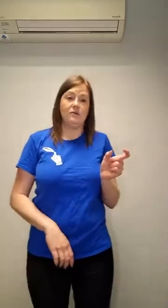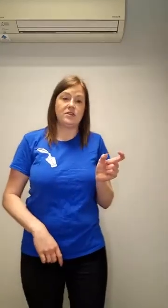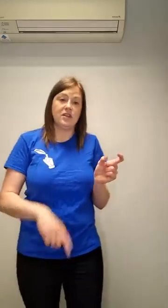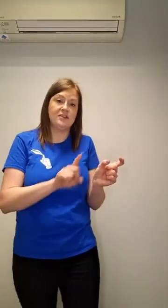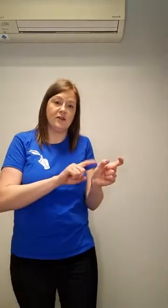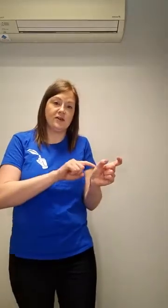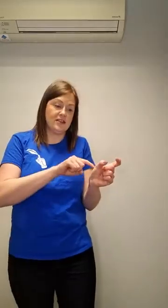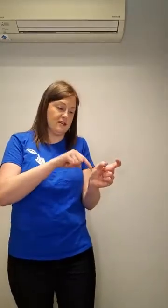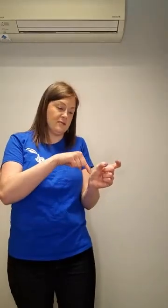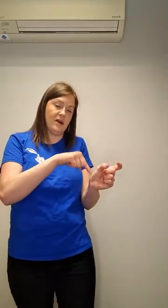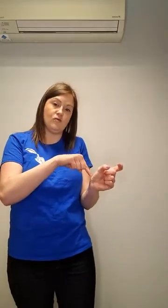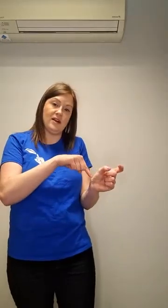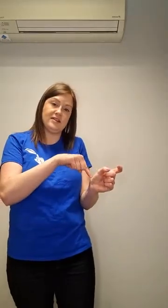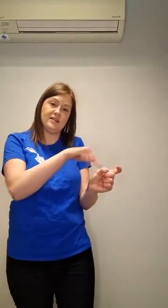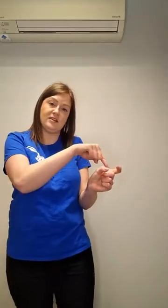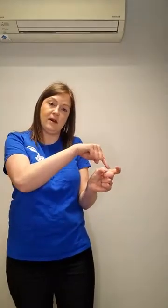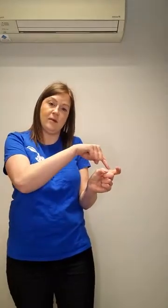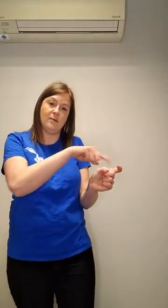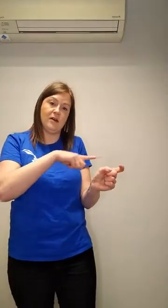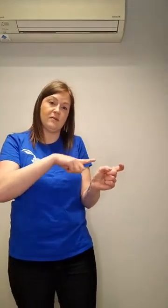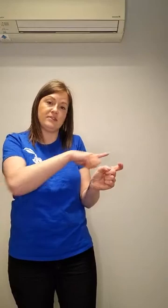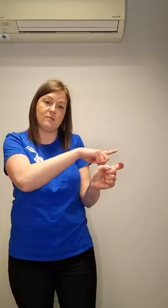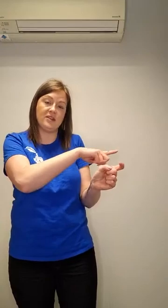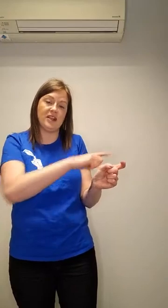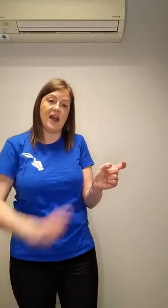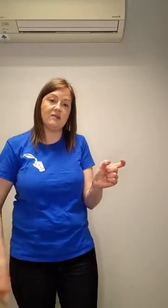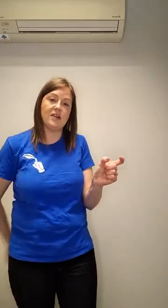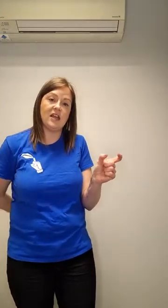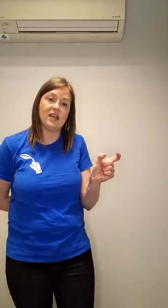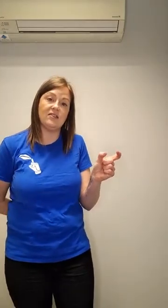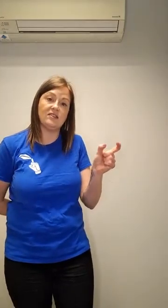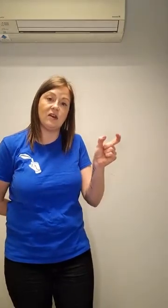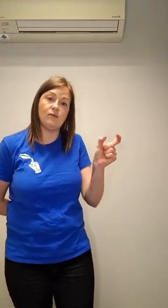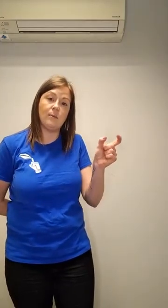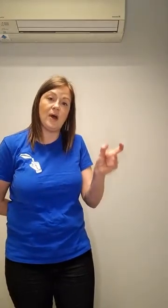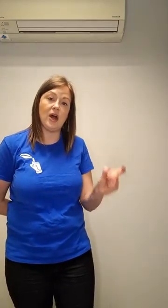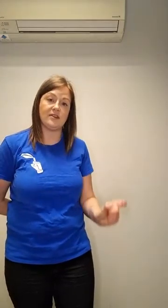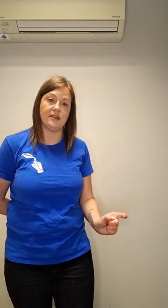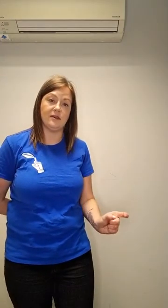Out, so you see my wrist to my palm knuckles is pointing out, like in the sign for person.